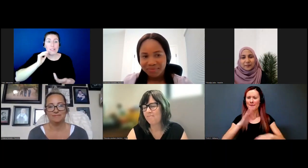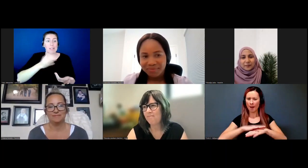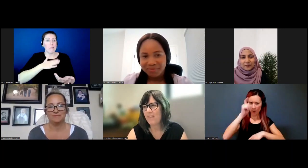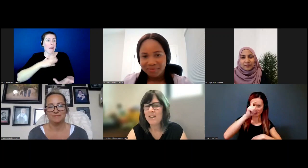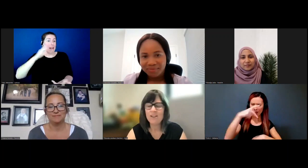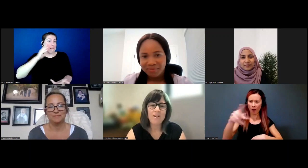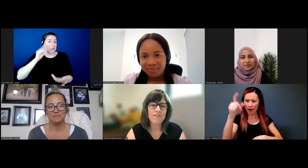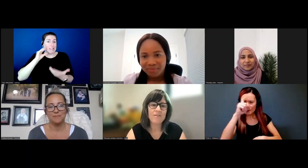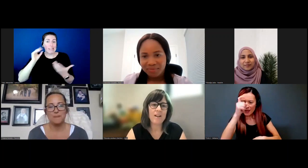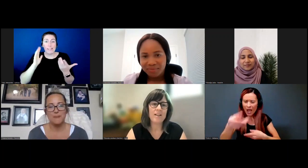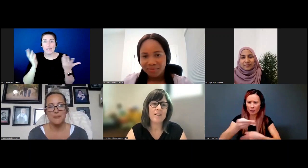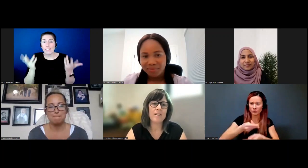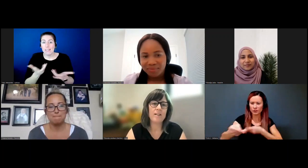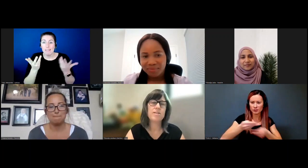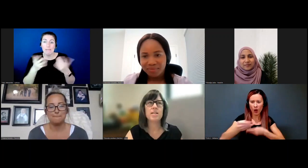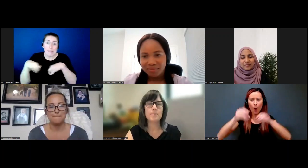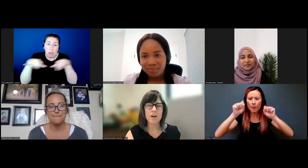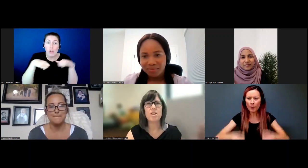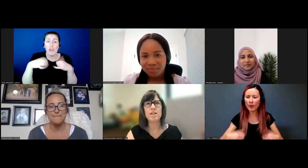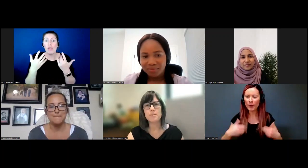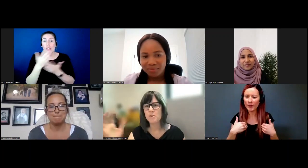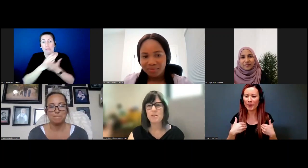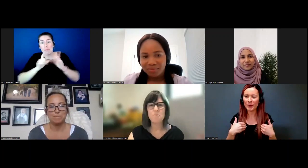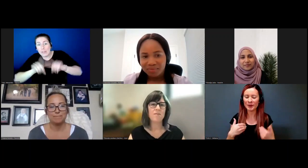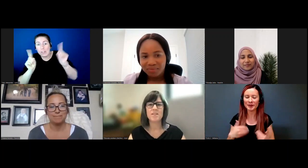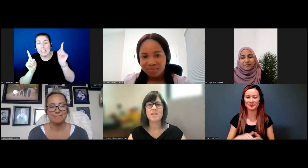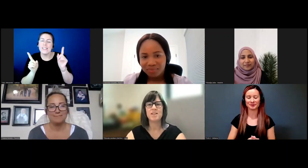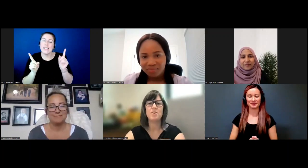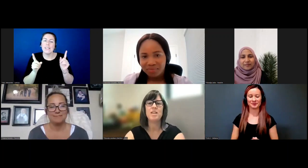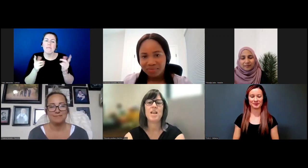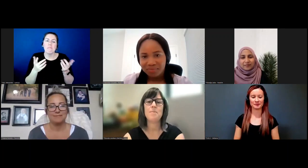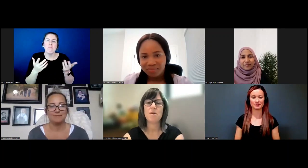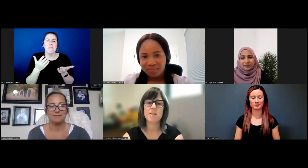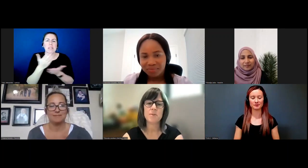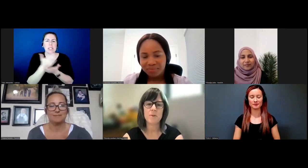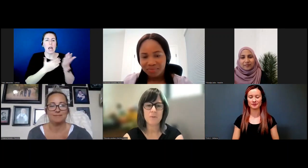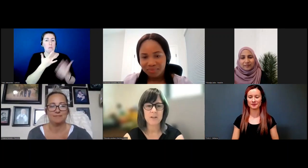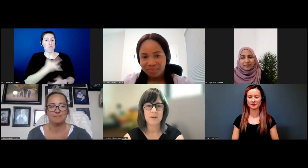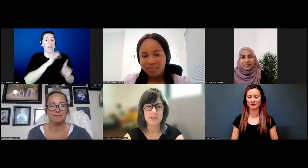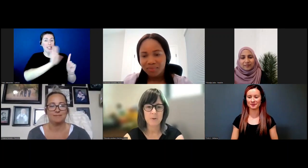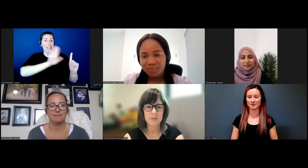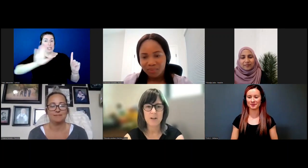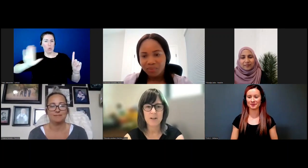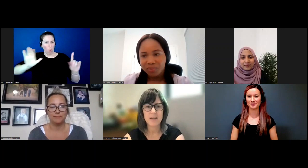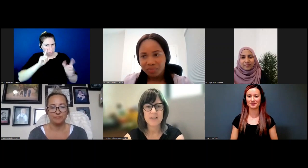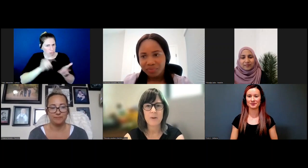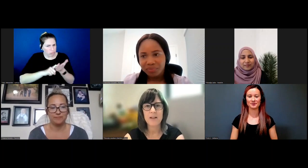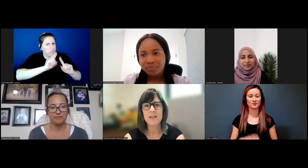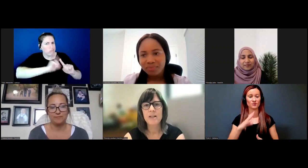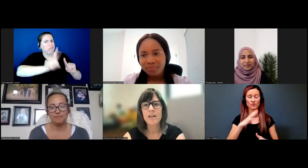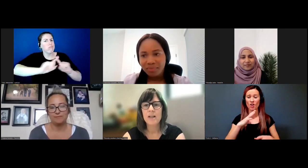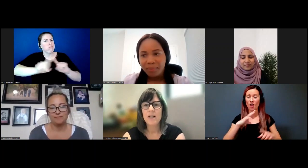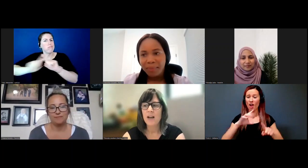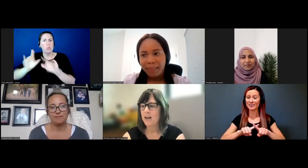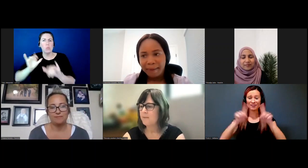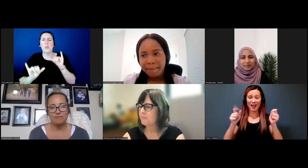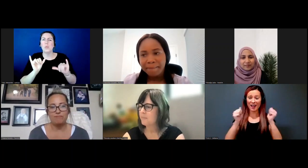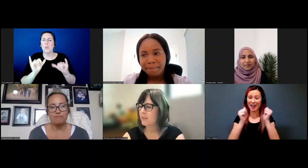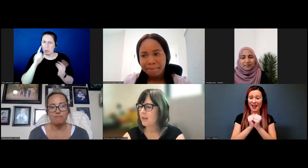and a lot of there's disparities between the provinces that really came out as we were talking as